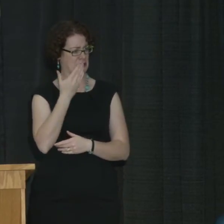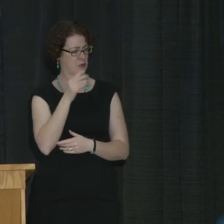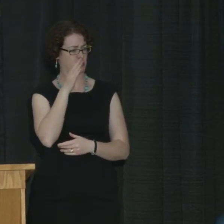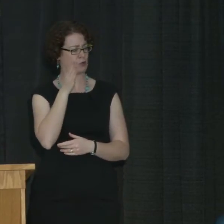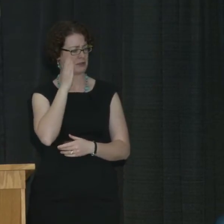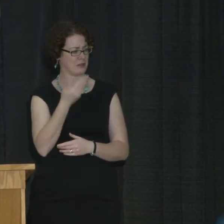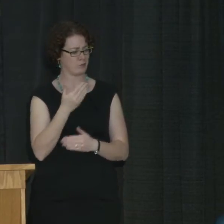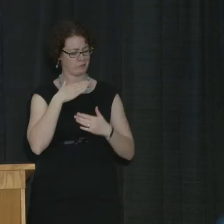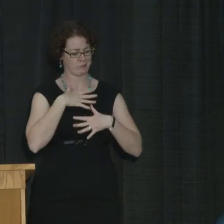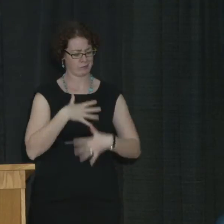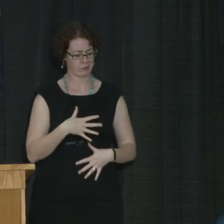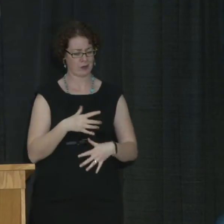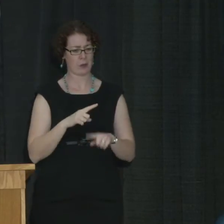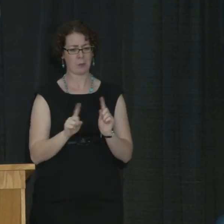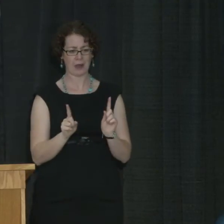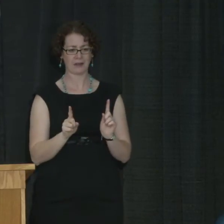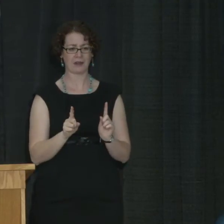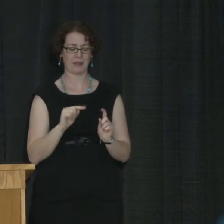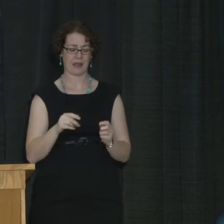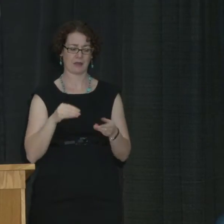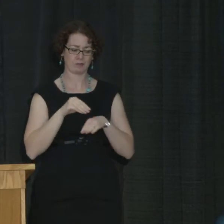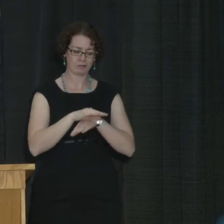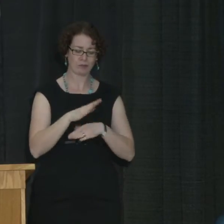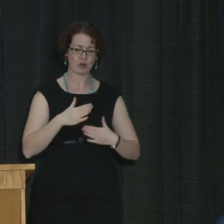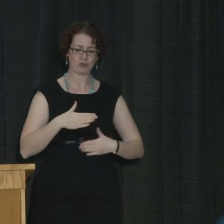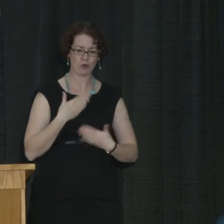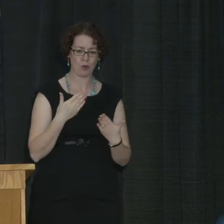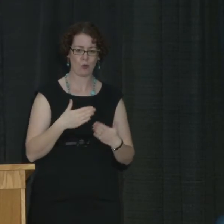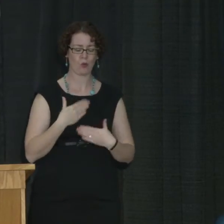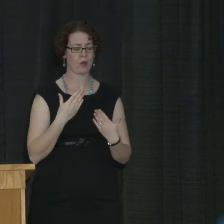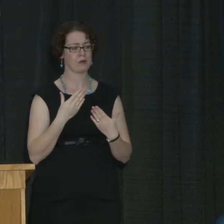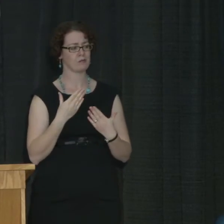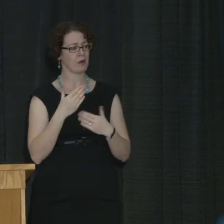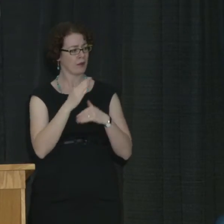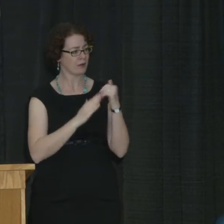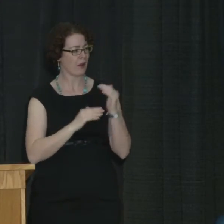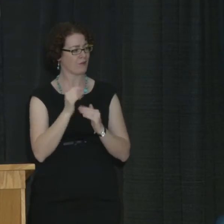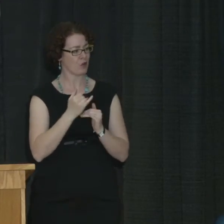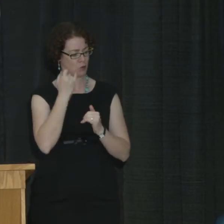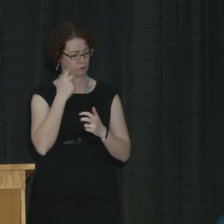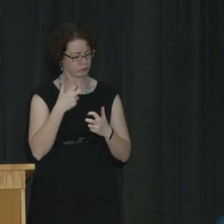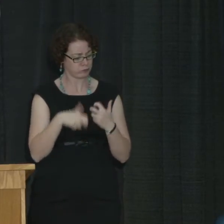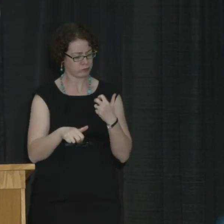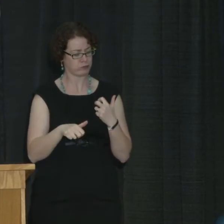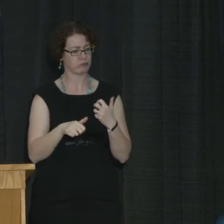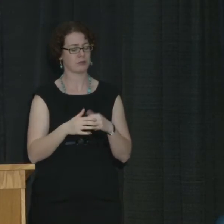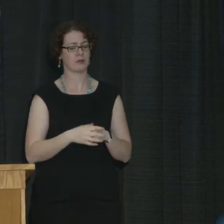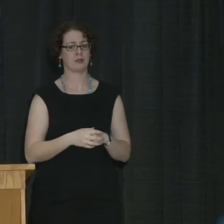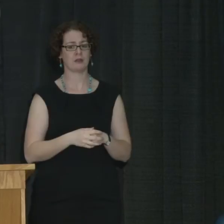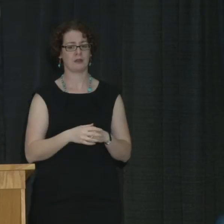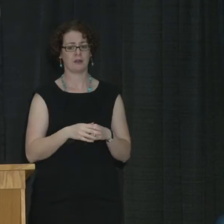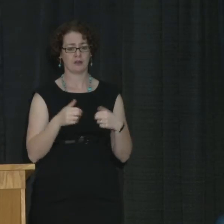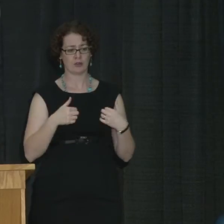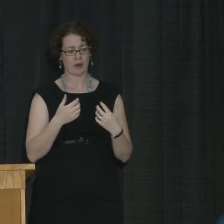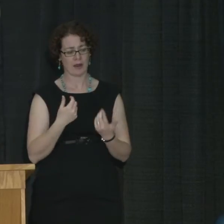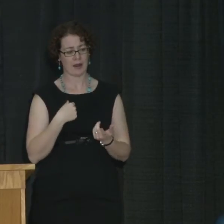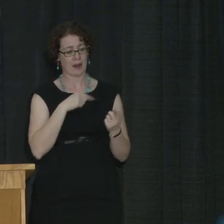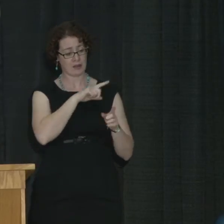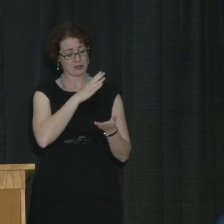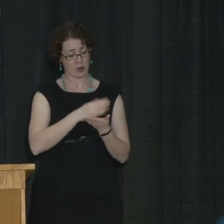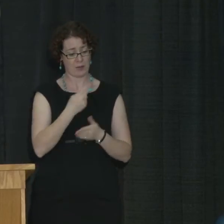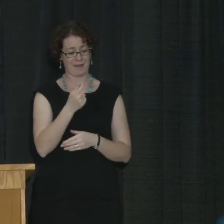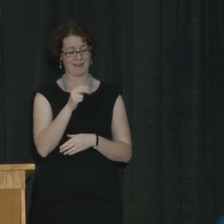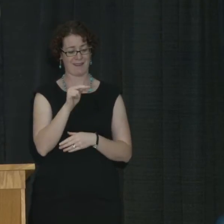was based on their ability to bring joy into people's lives during tough times. And on the way here this morning, I stopped into the Hants